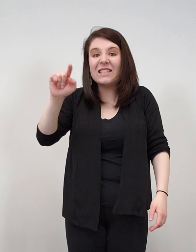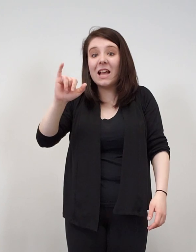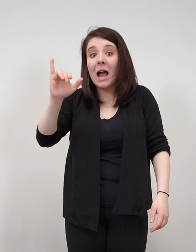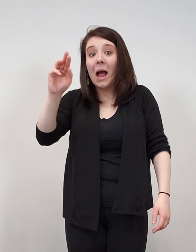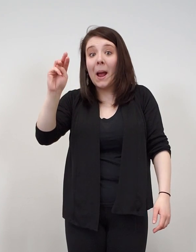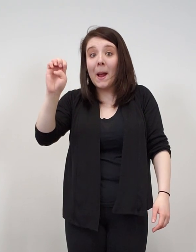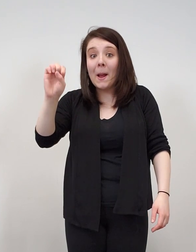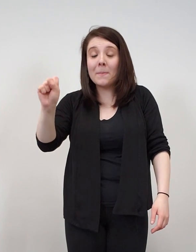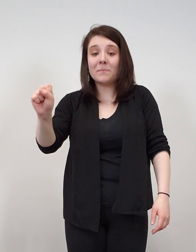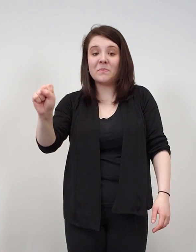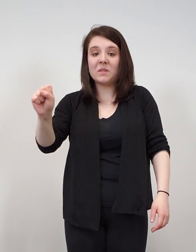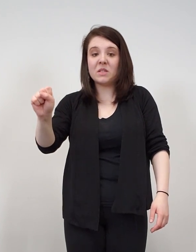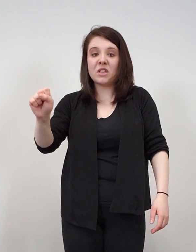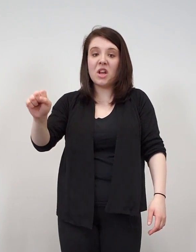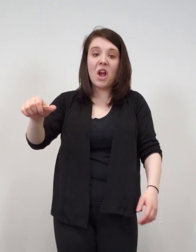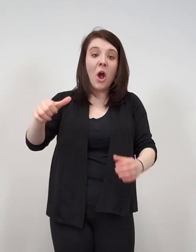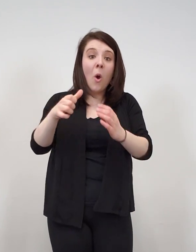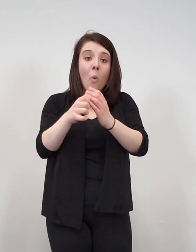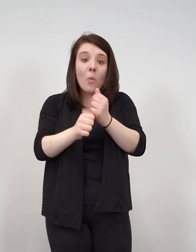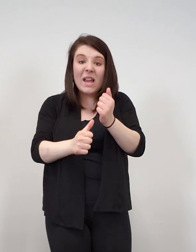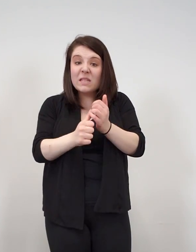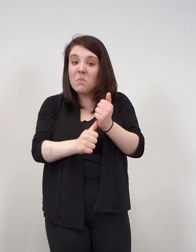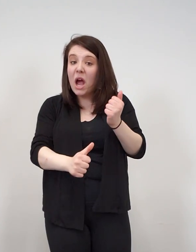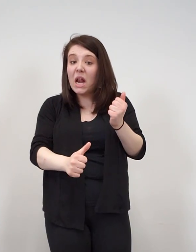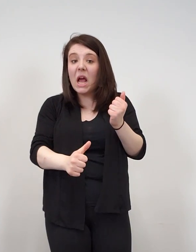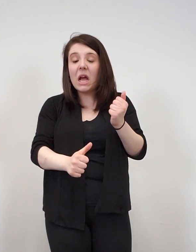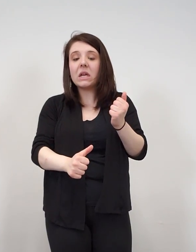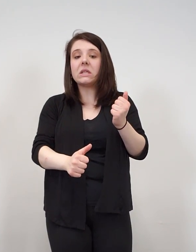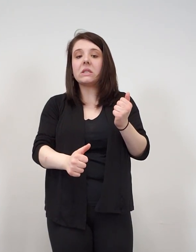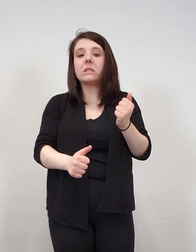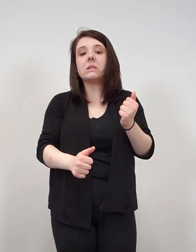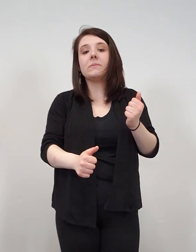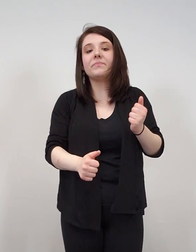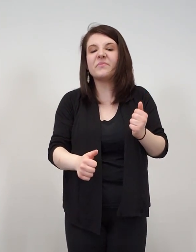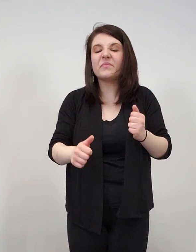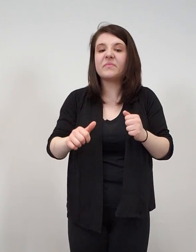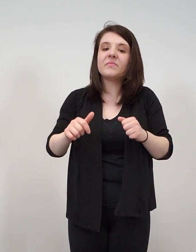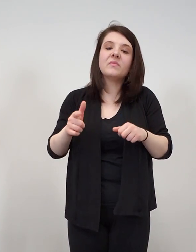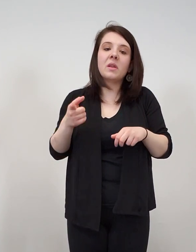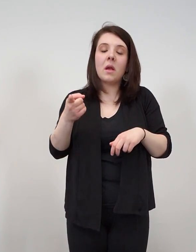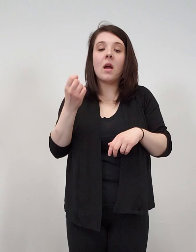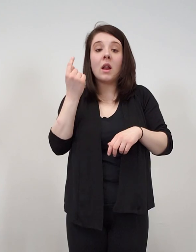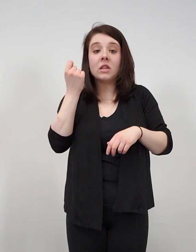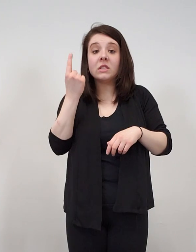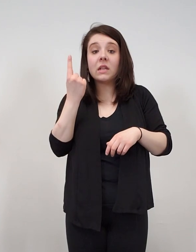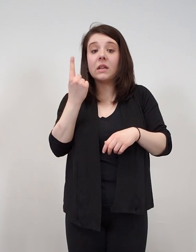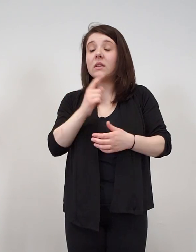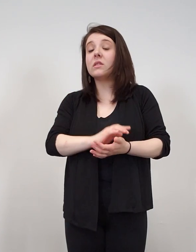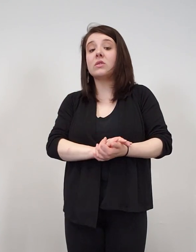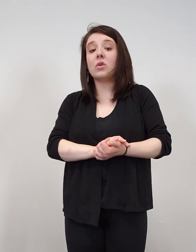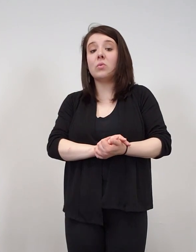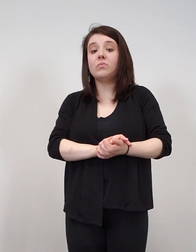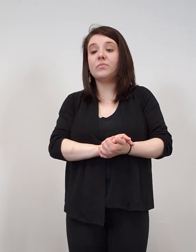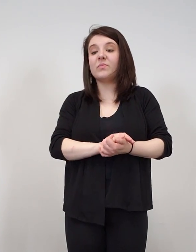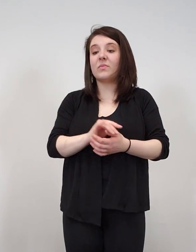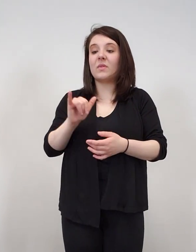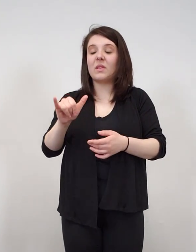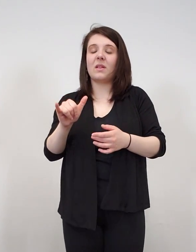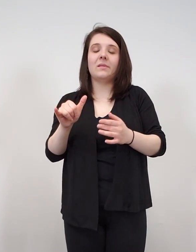products are actually secreted into the digestive tubing. But when a substance is moved from the inside of the